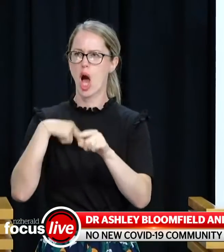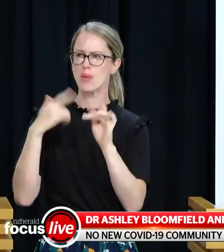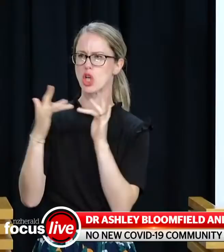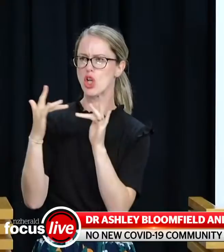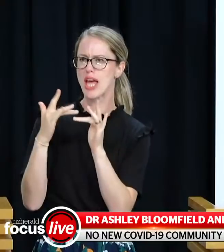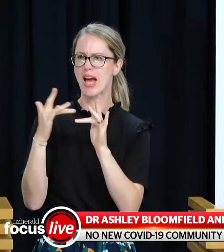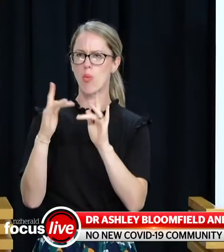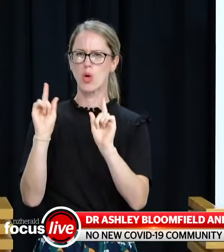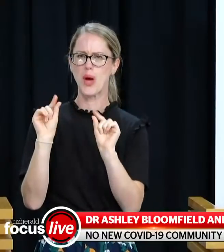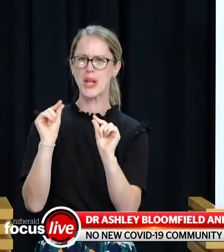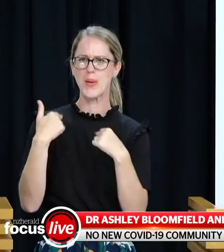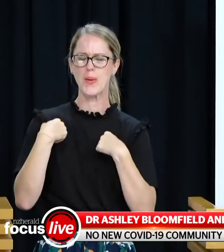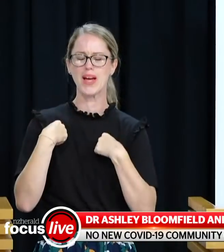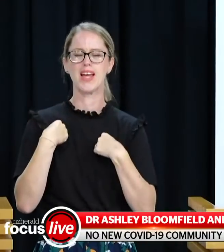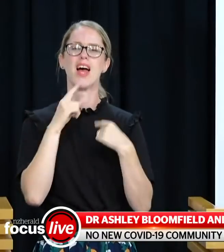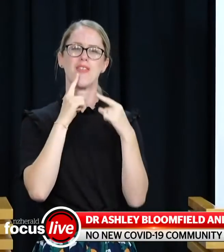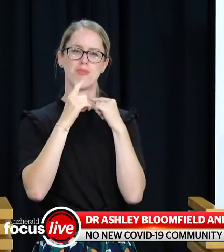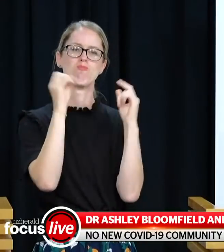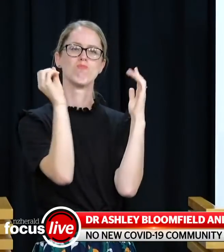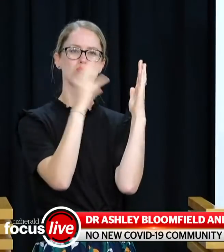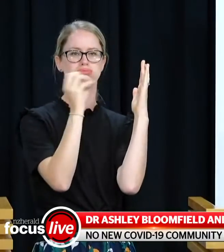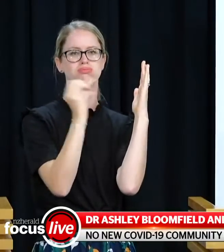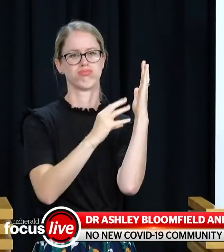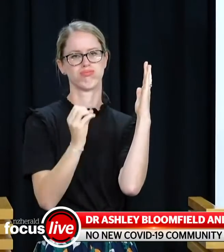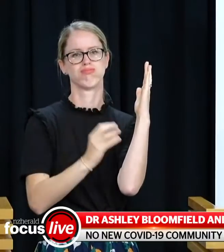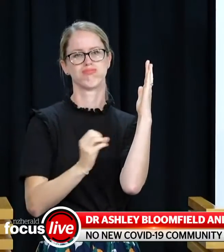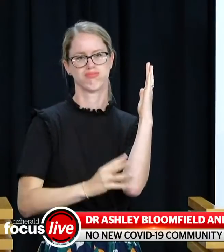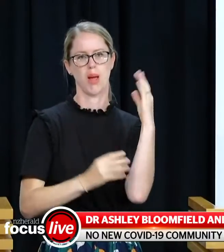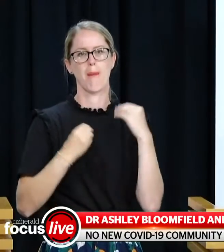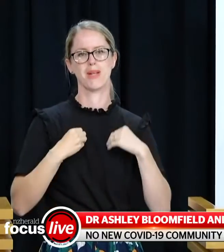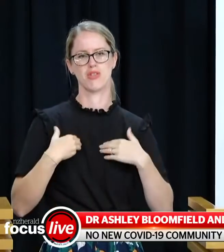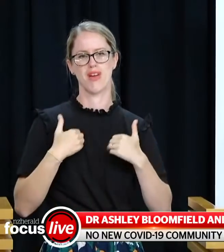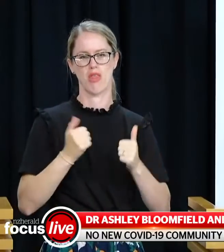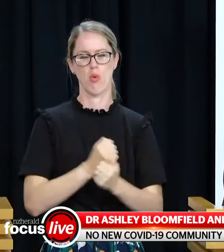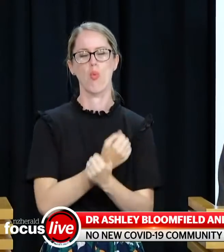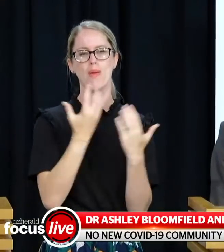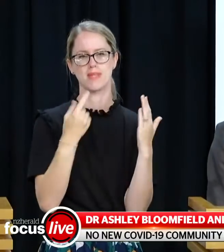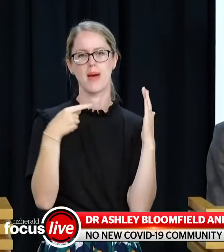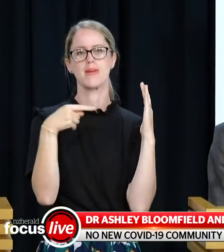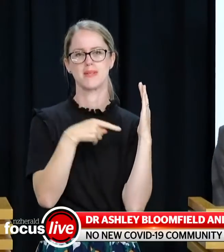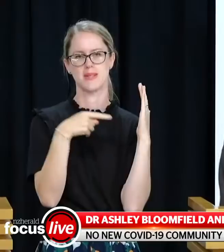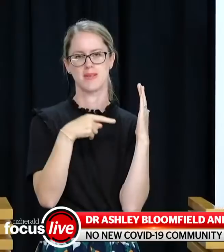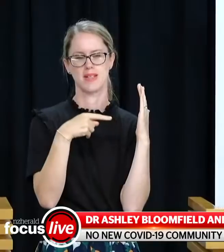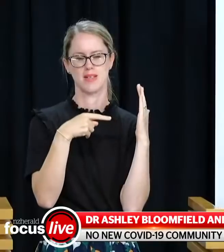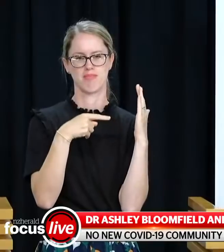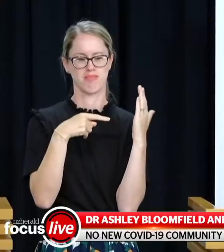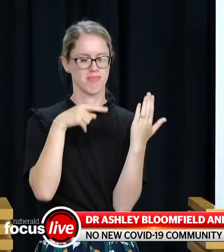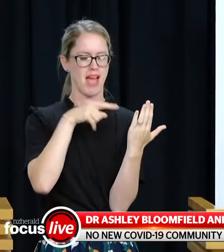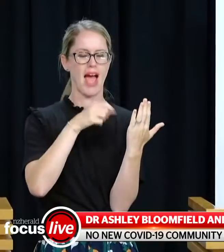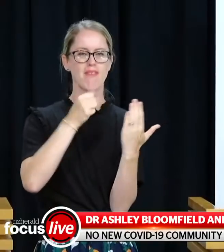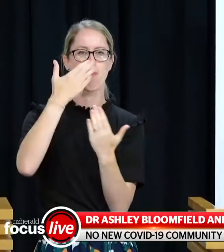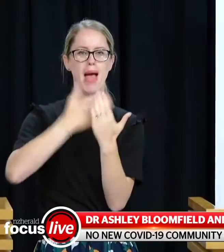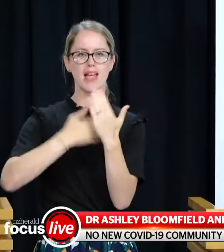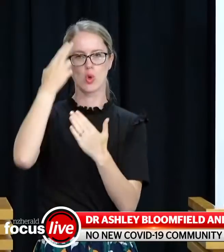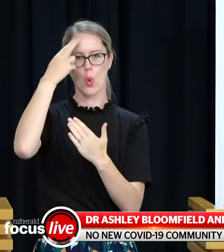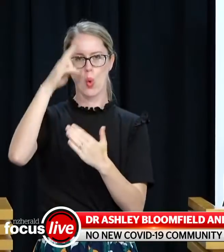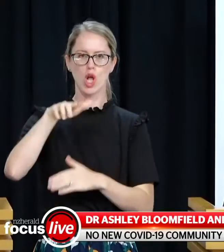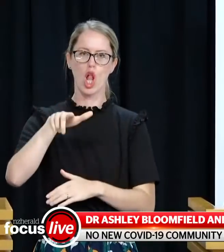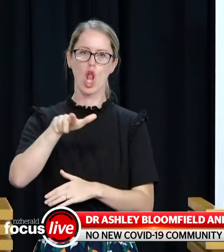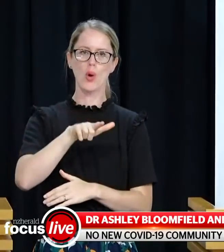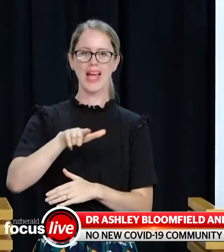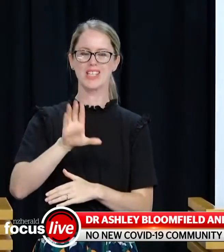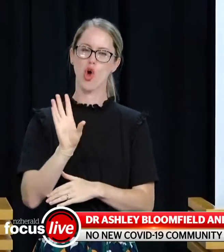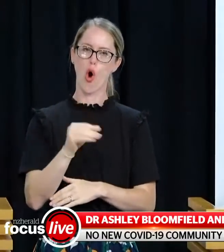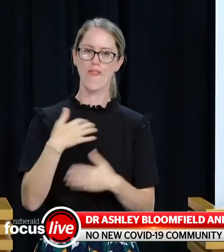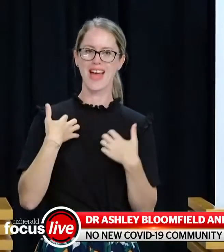being published and regularly updated on the Ministry of Health website on the Locations of Interest page.